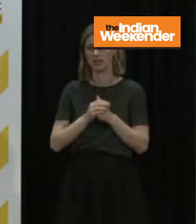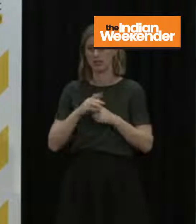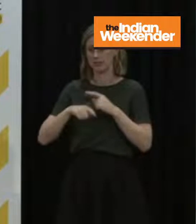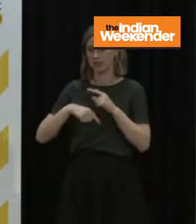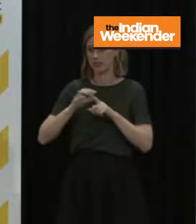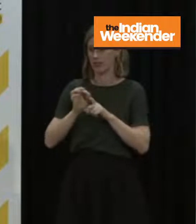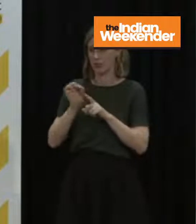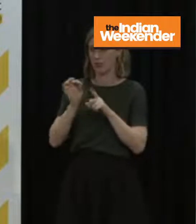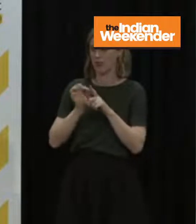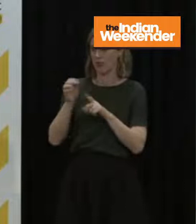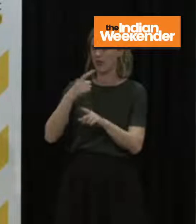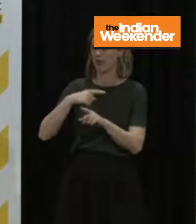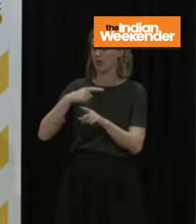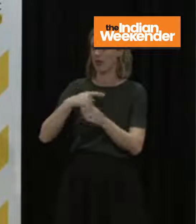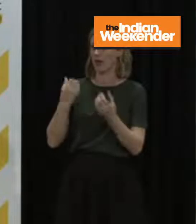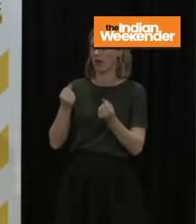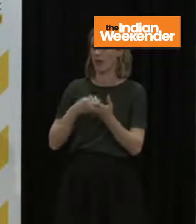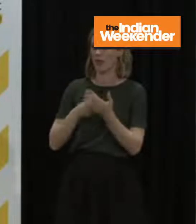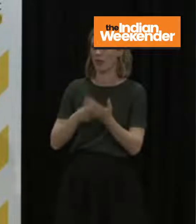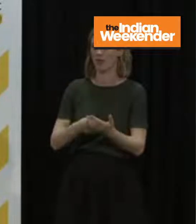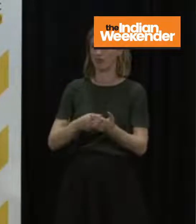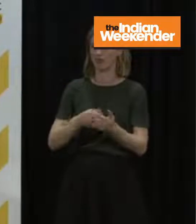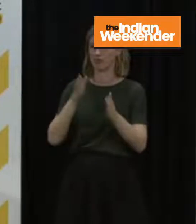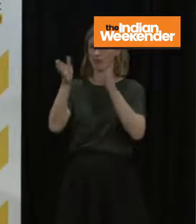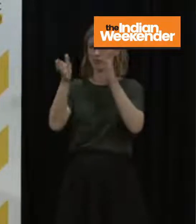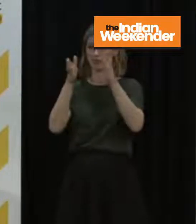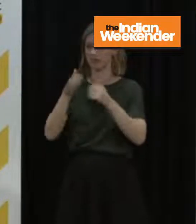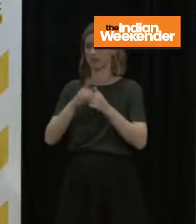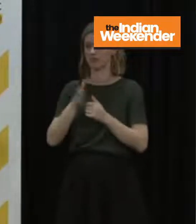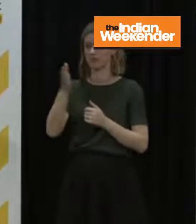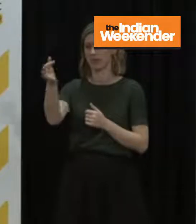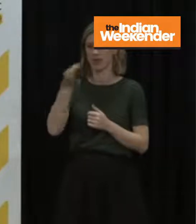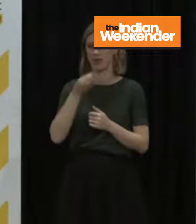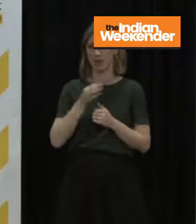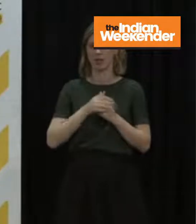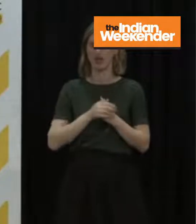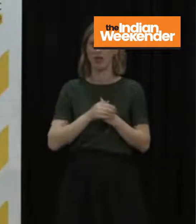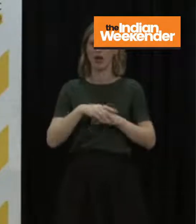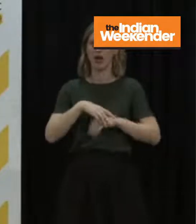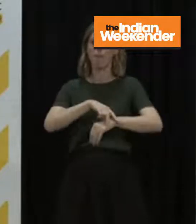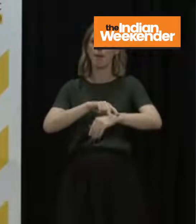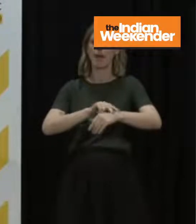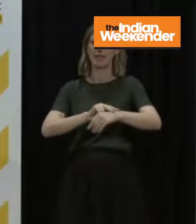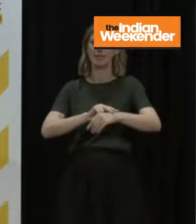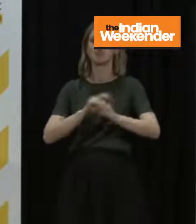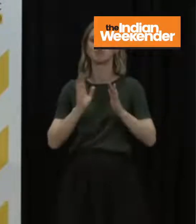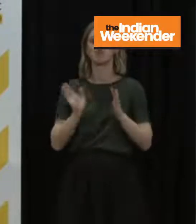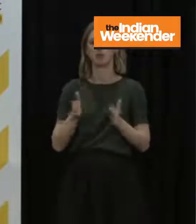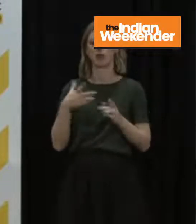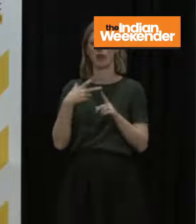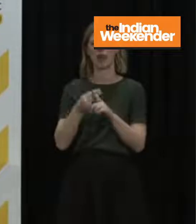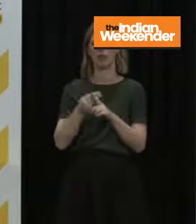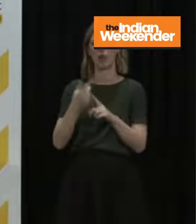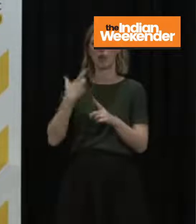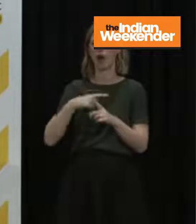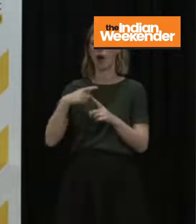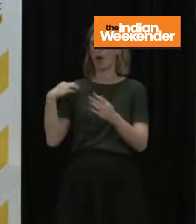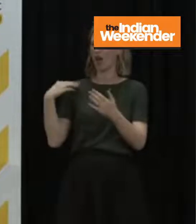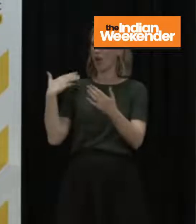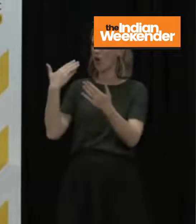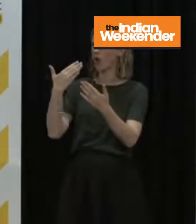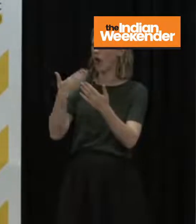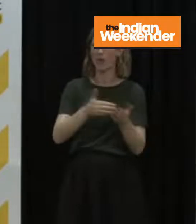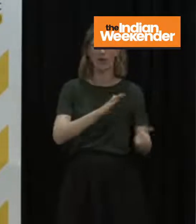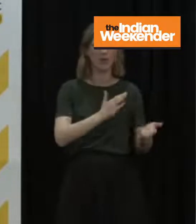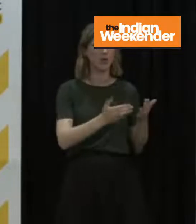improvement, and it's the reason why we have the reports that we do. Minister, with the police, with the police mandate, why has it taken this long compared to some